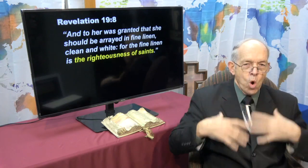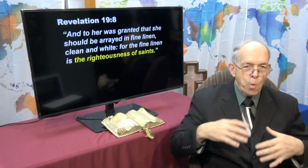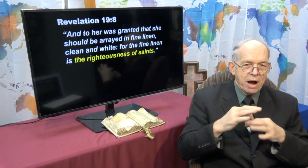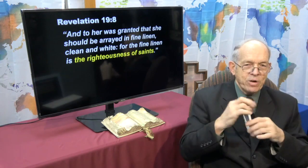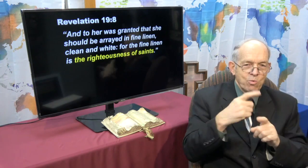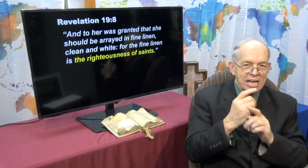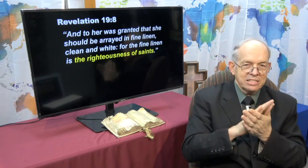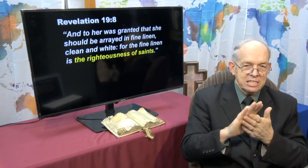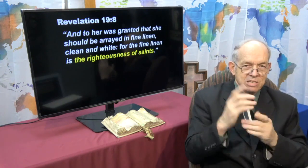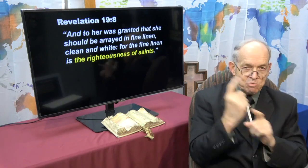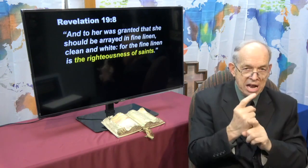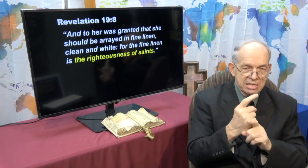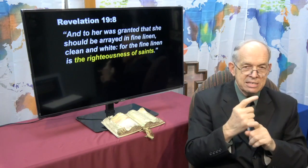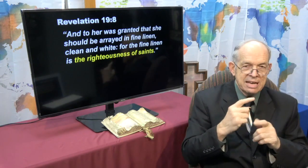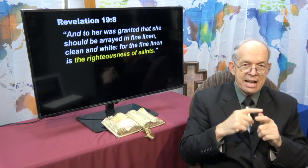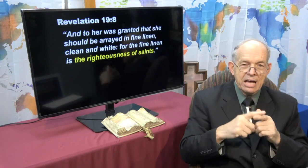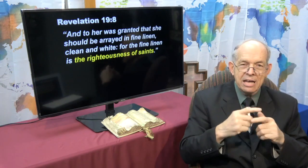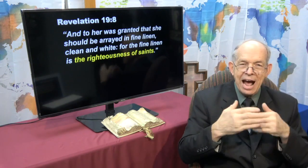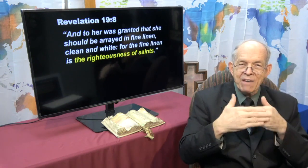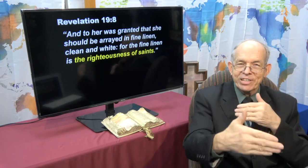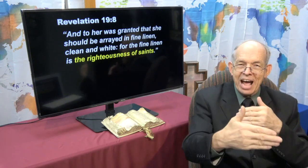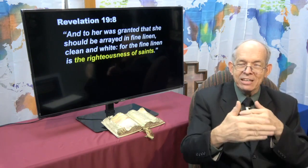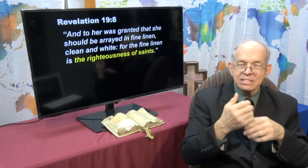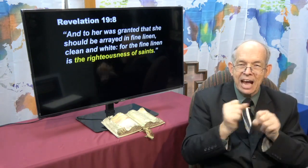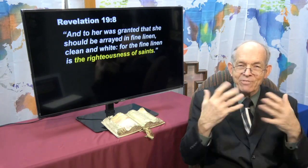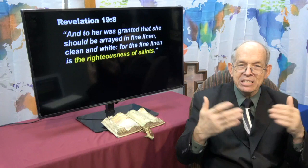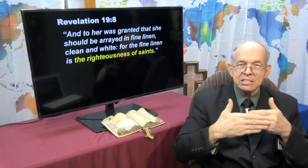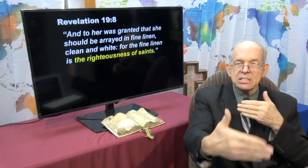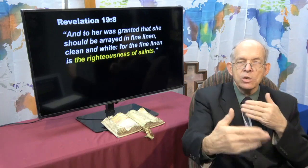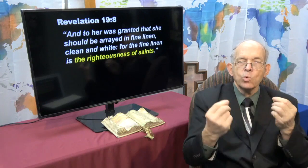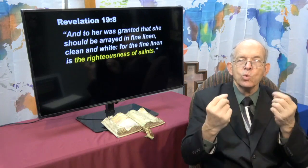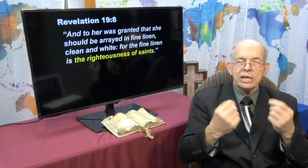Robe of righteousness, right? And then after that, saving,